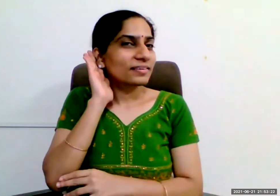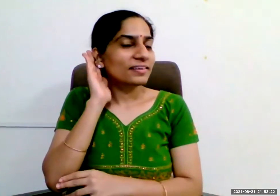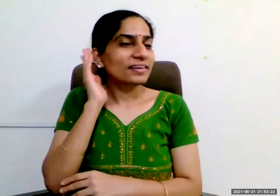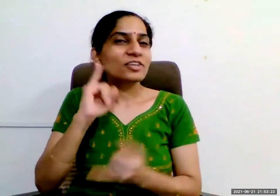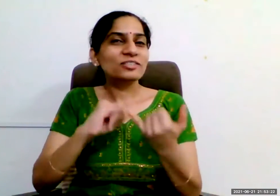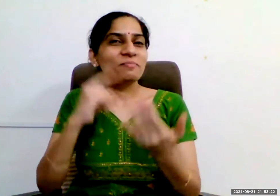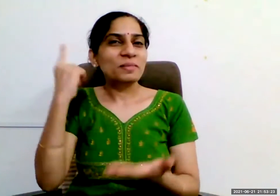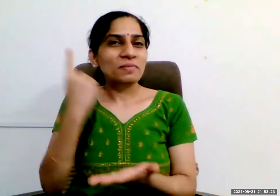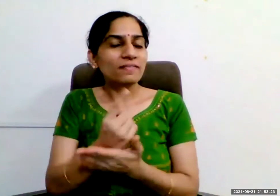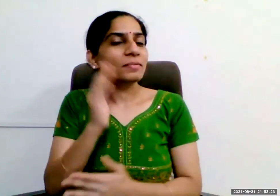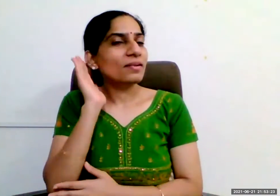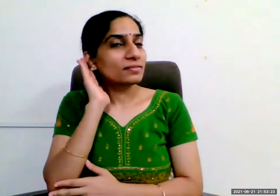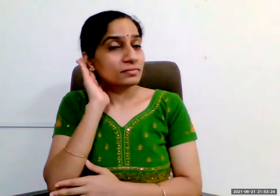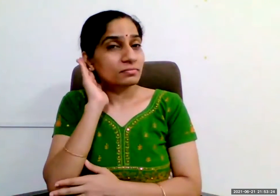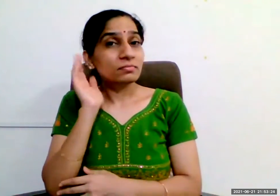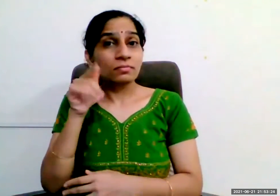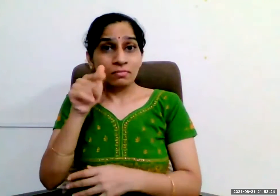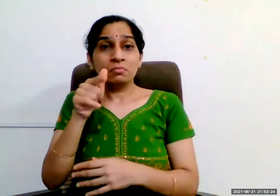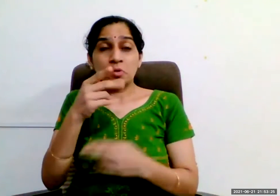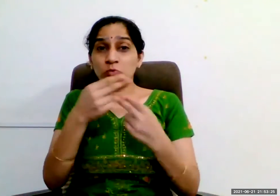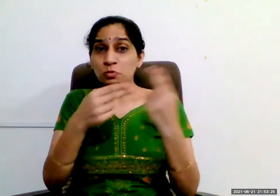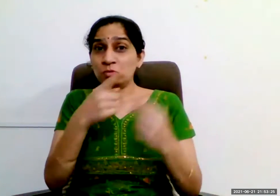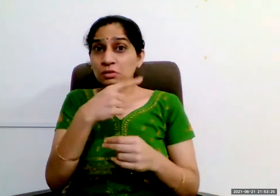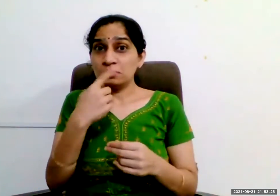have water, he did not have food for those 7 days.